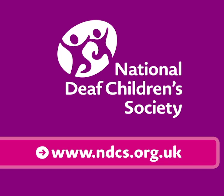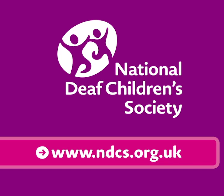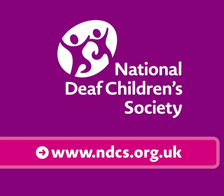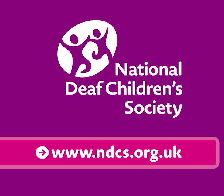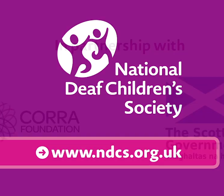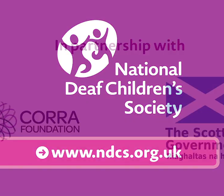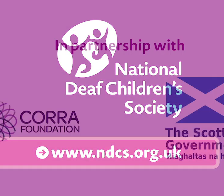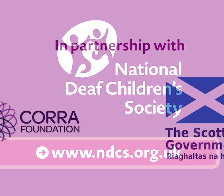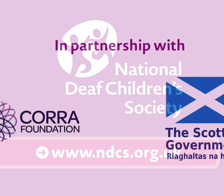Bye. Bye.